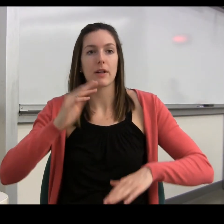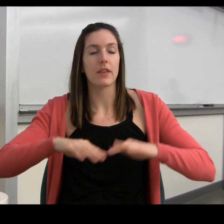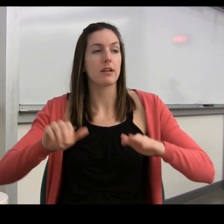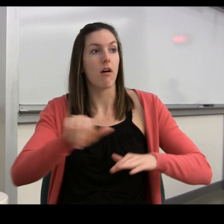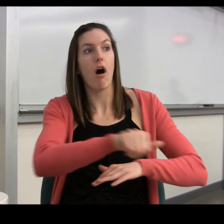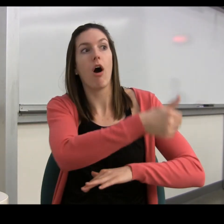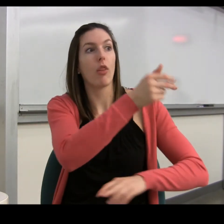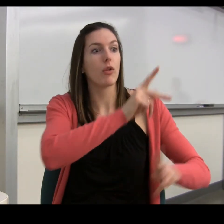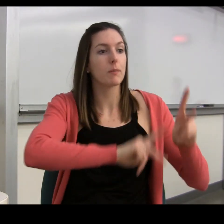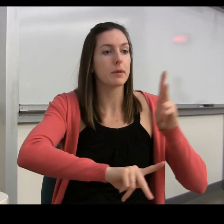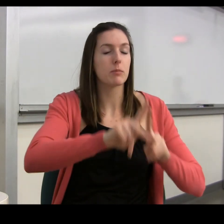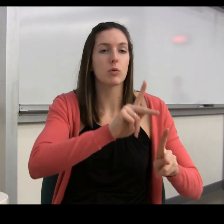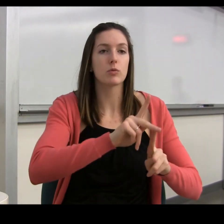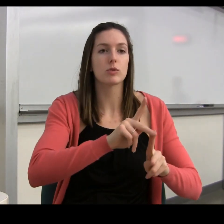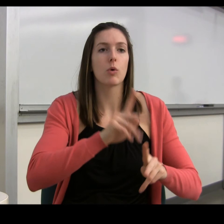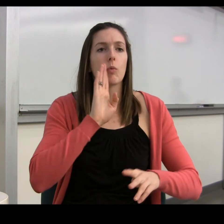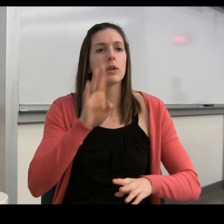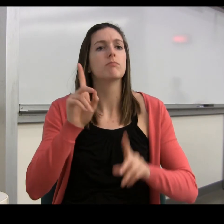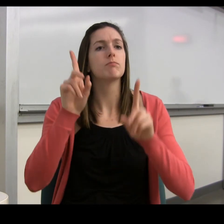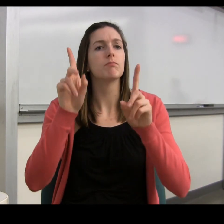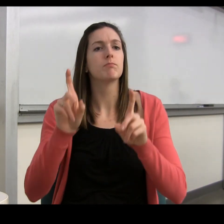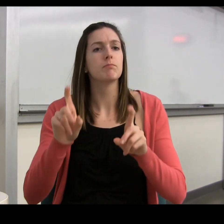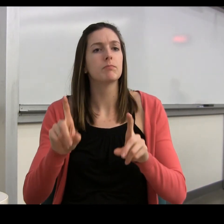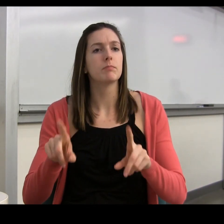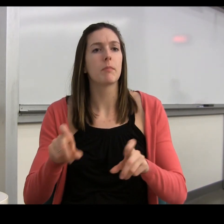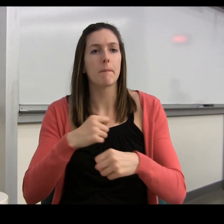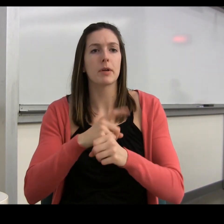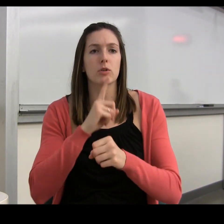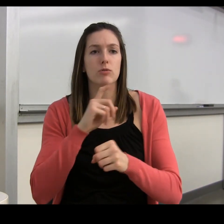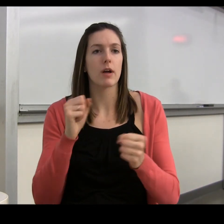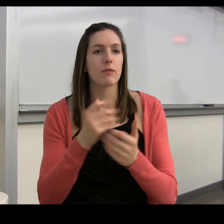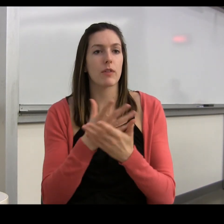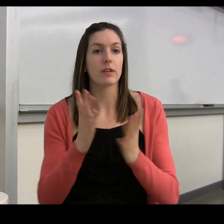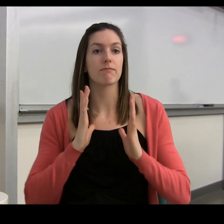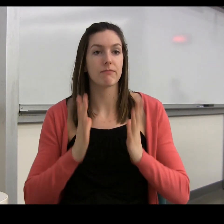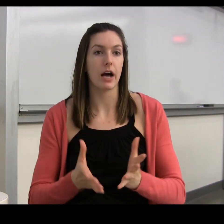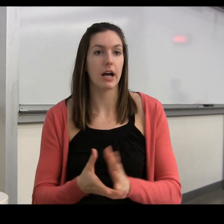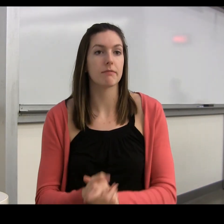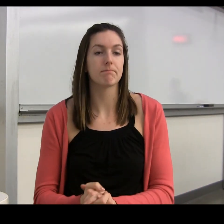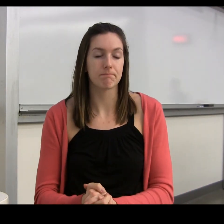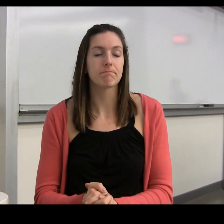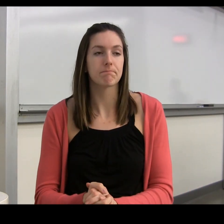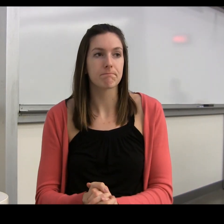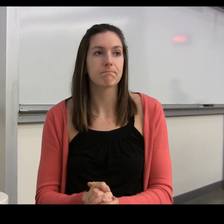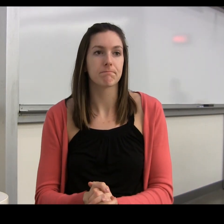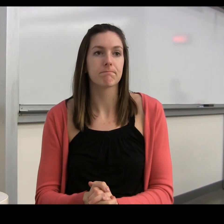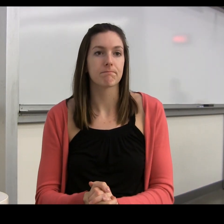go in and look. So let's